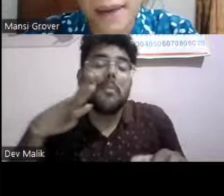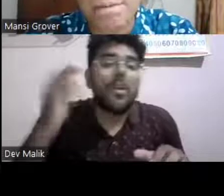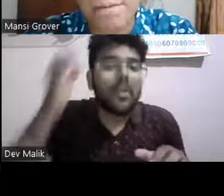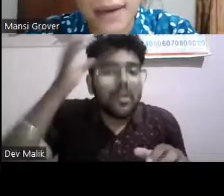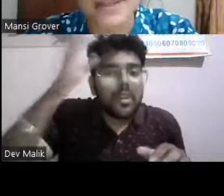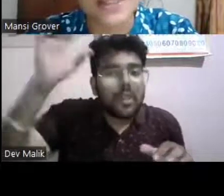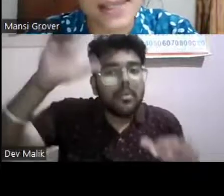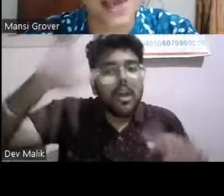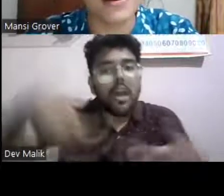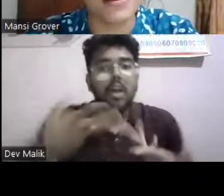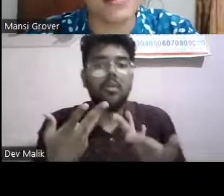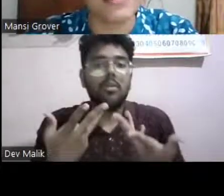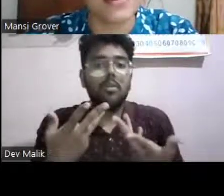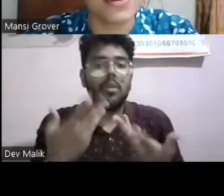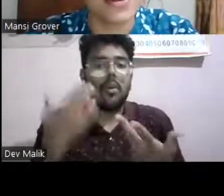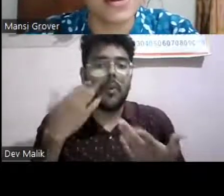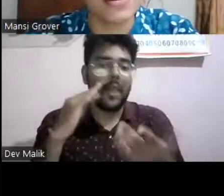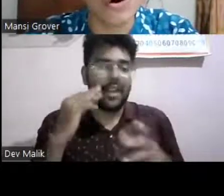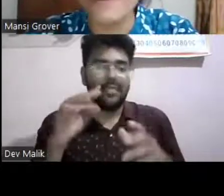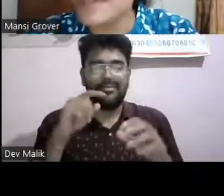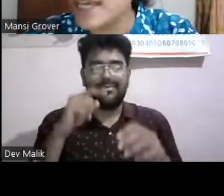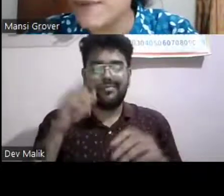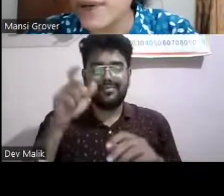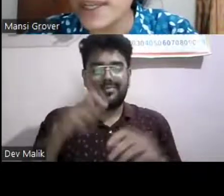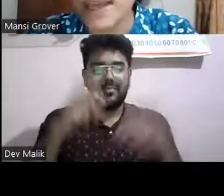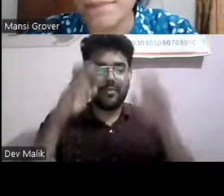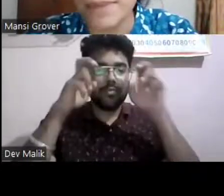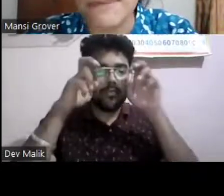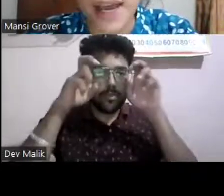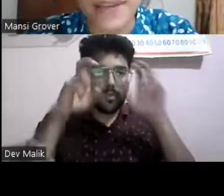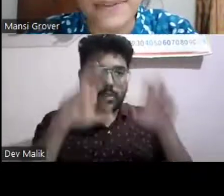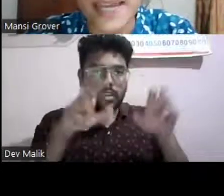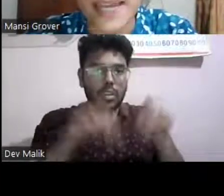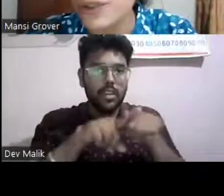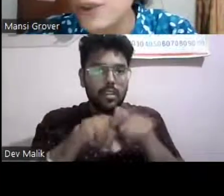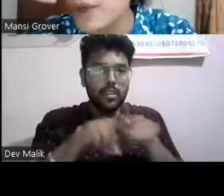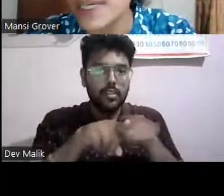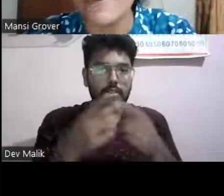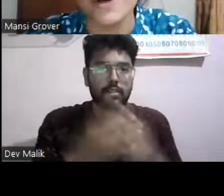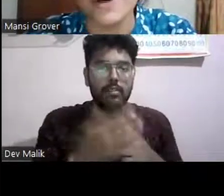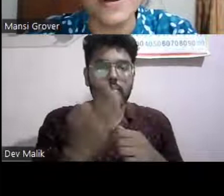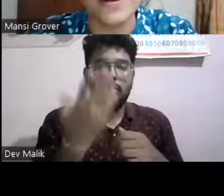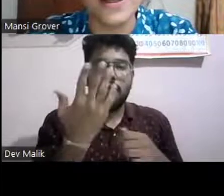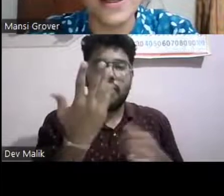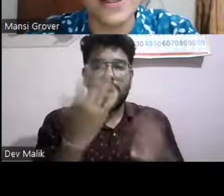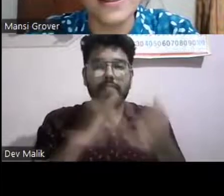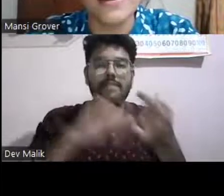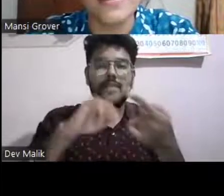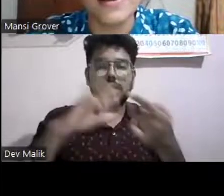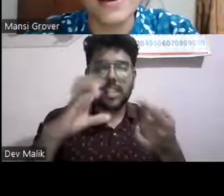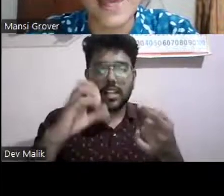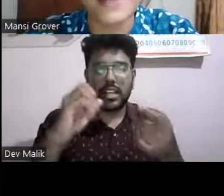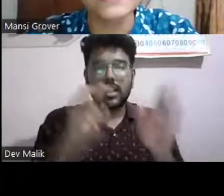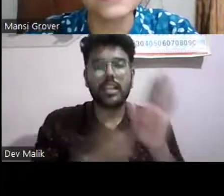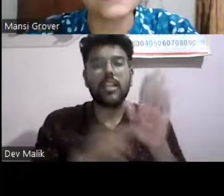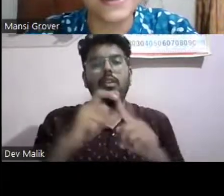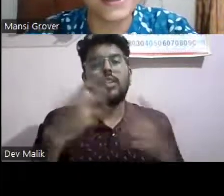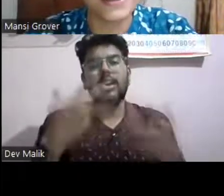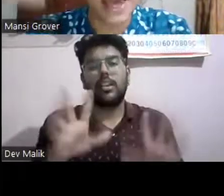That a mere stare of, say, for example, 5 seconds or whatever,